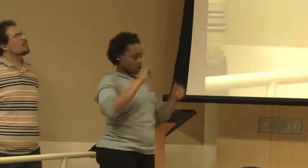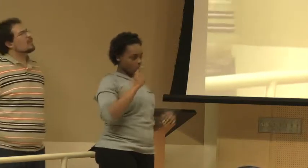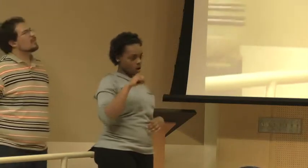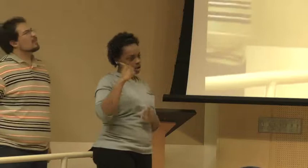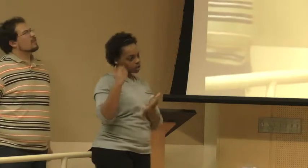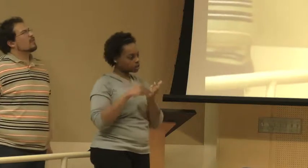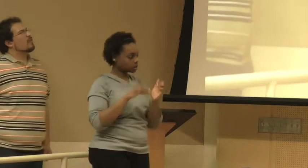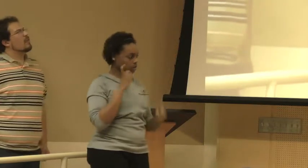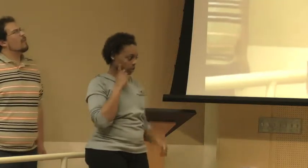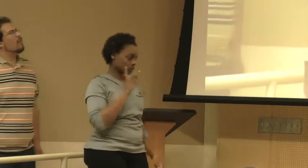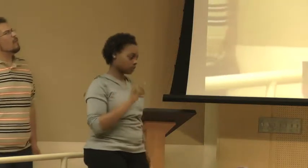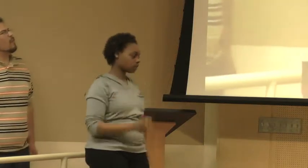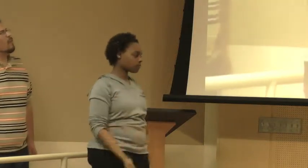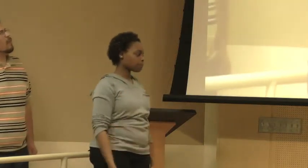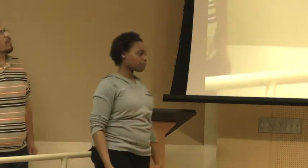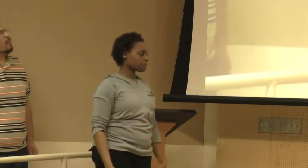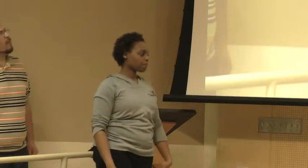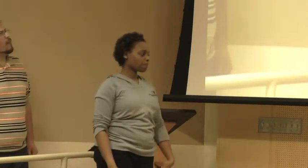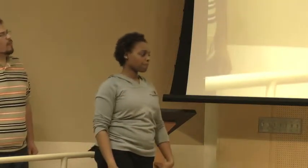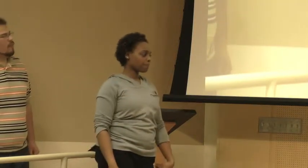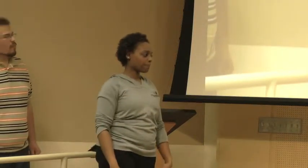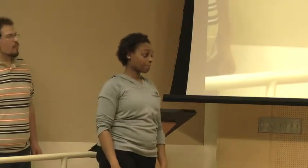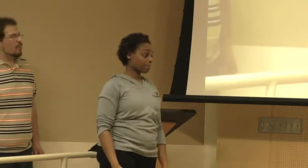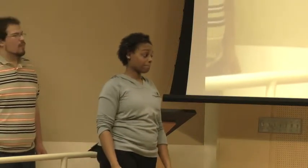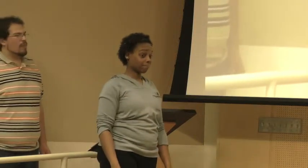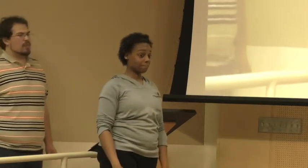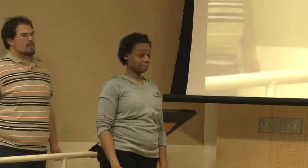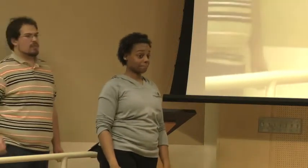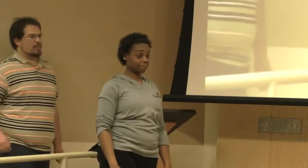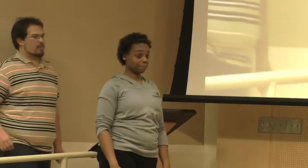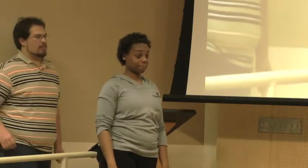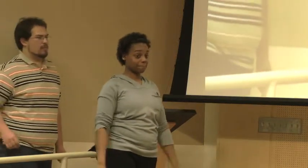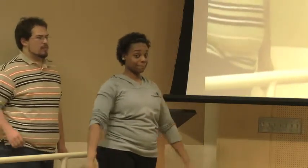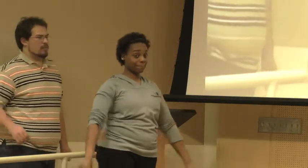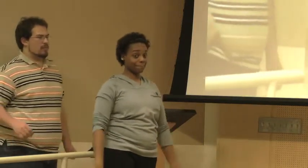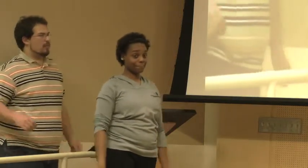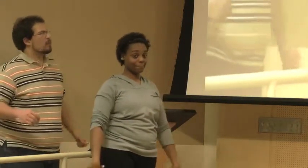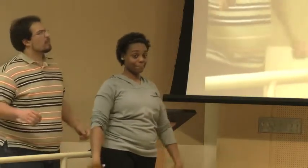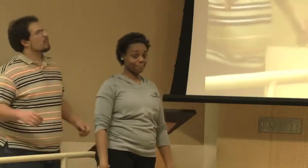You know, I can't be raised up to that level. It's not right without talking to me and explaining it.